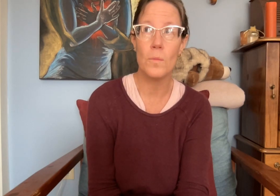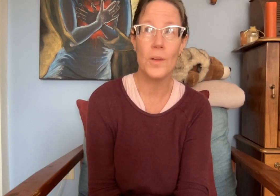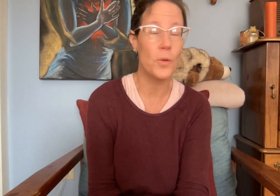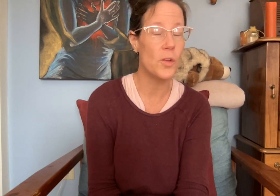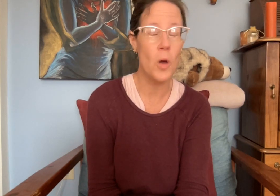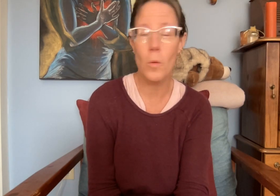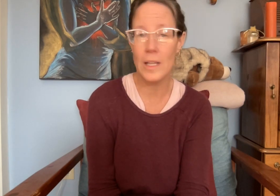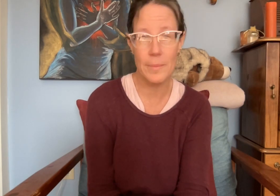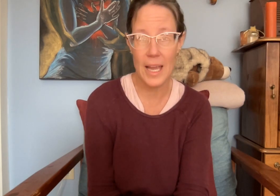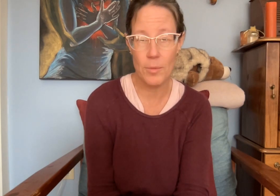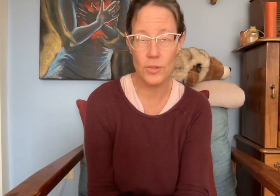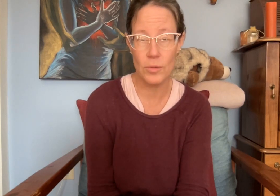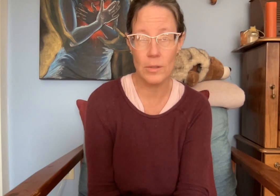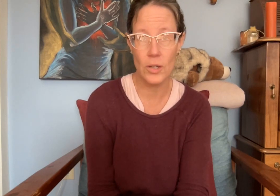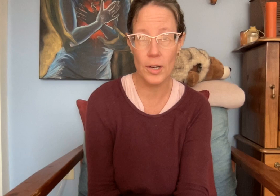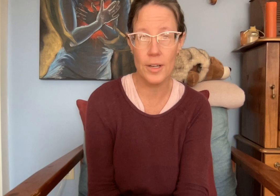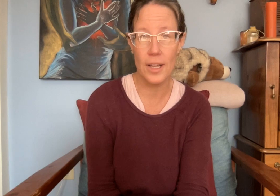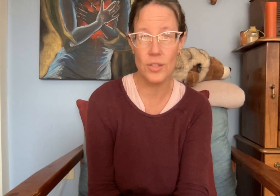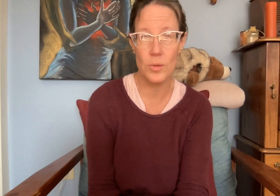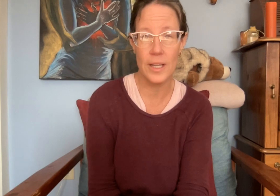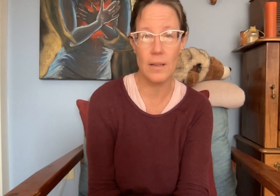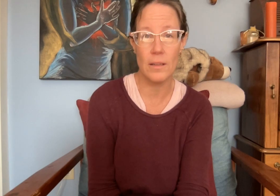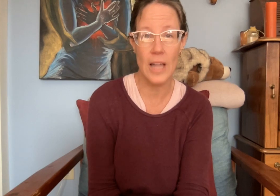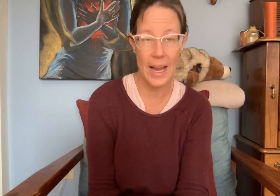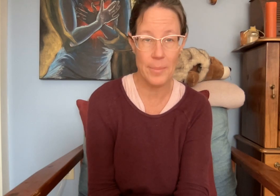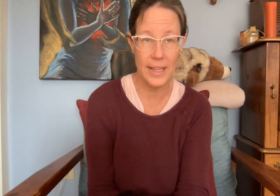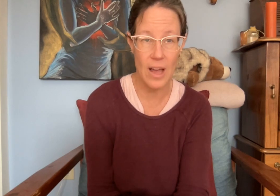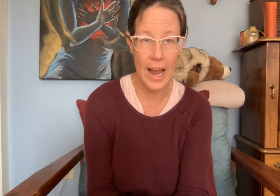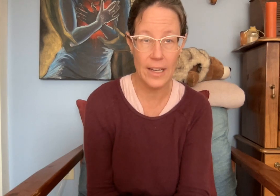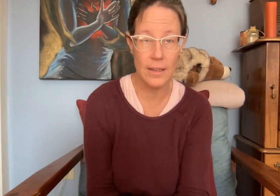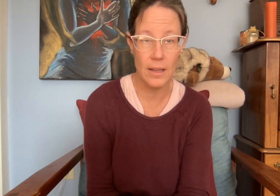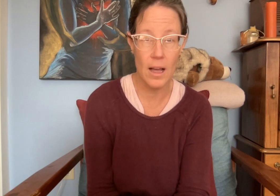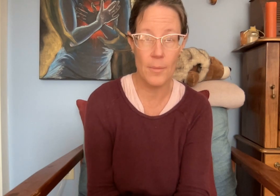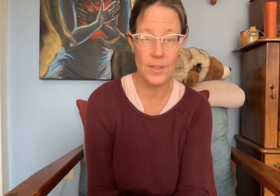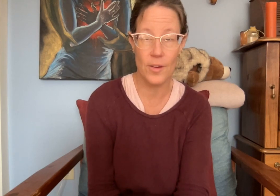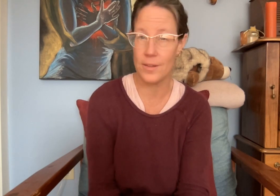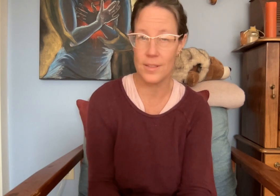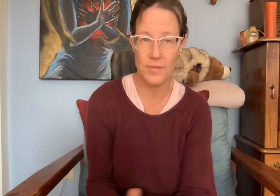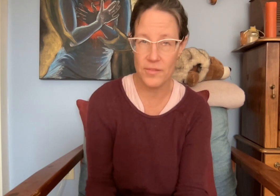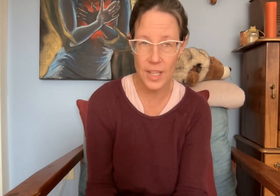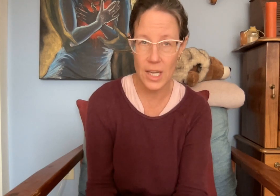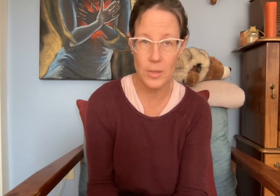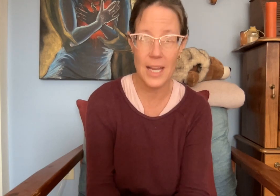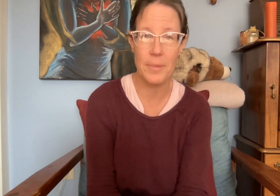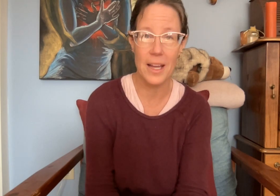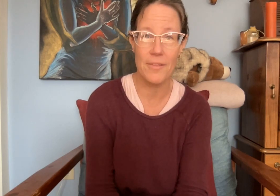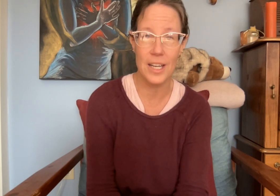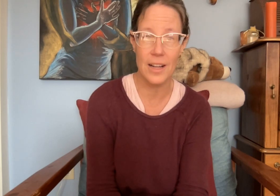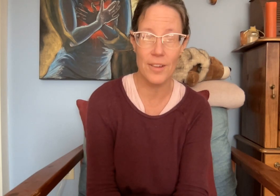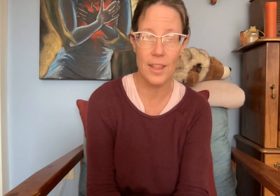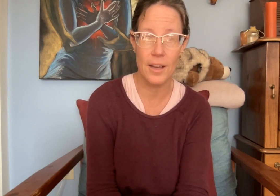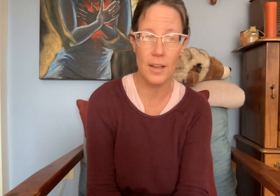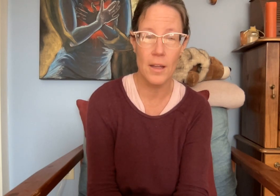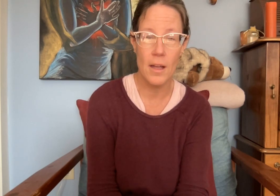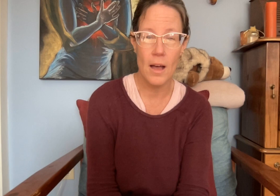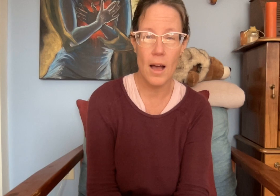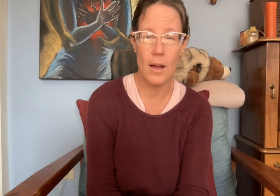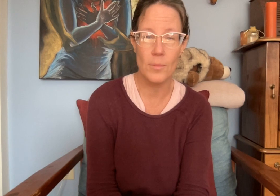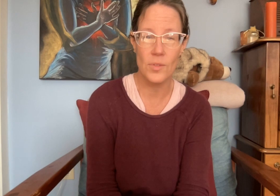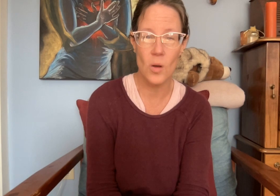You'll totally be able to learn and do it line by line, as far as the videotaping of it and everything. So